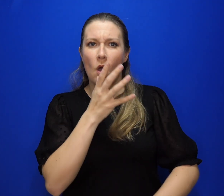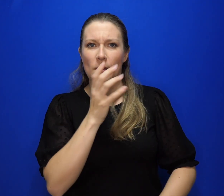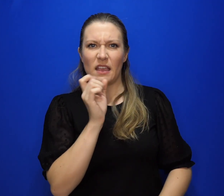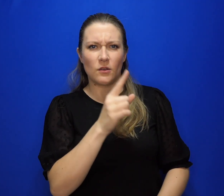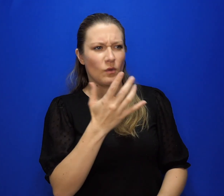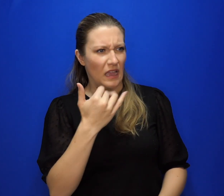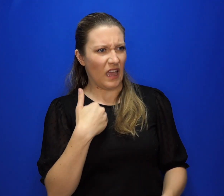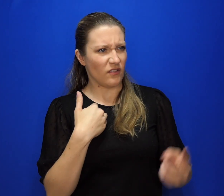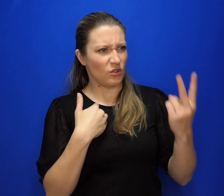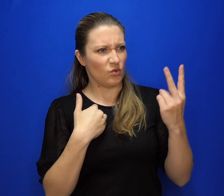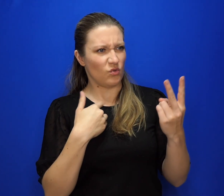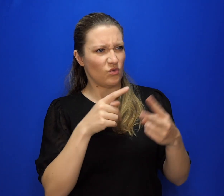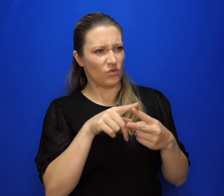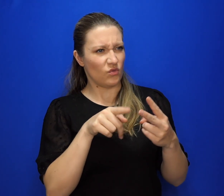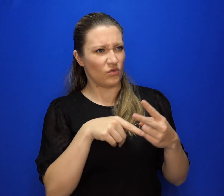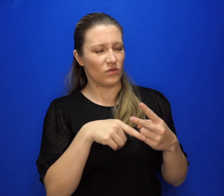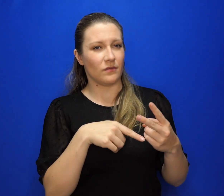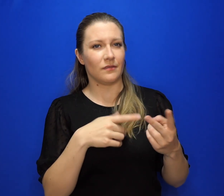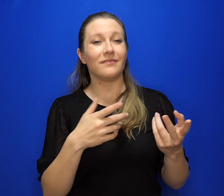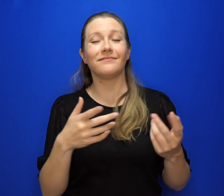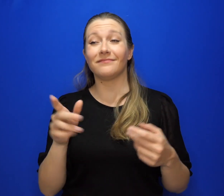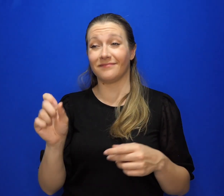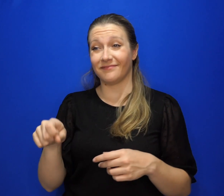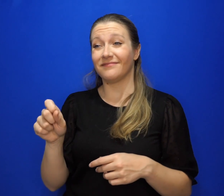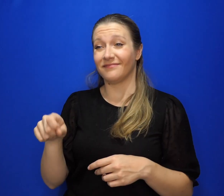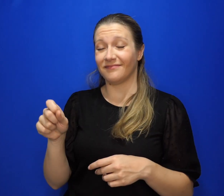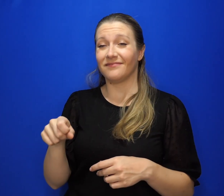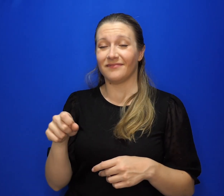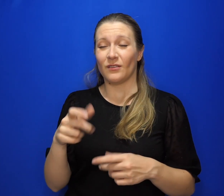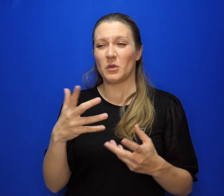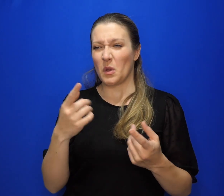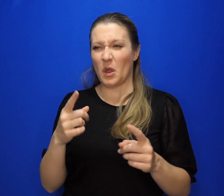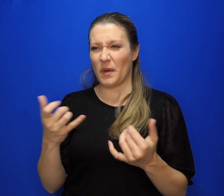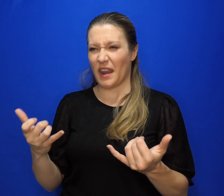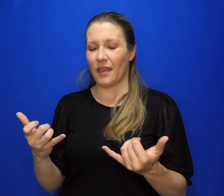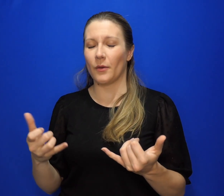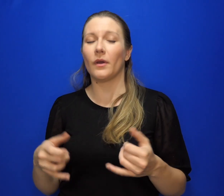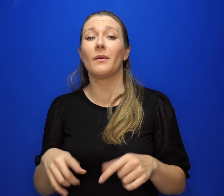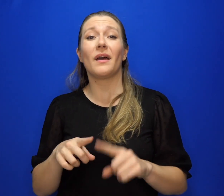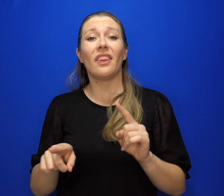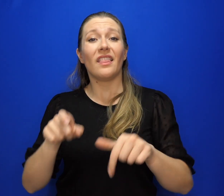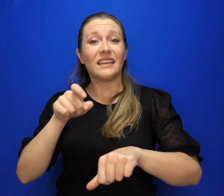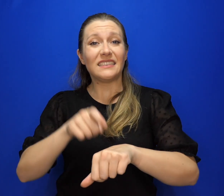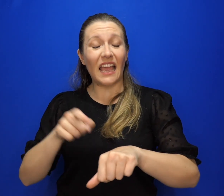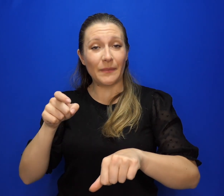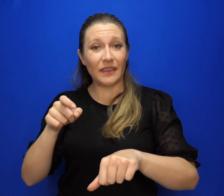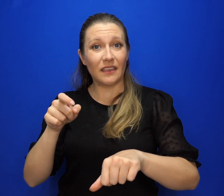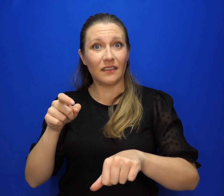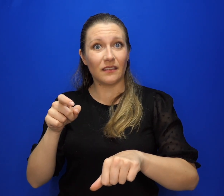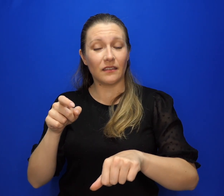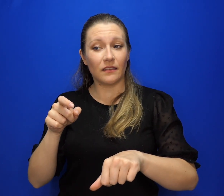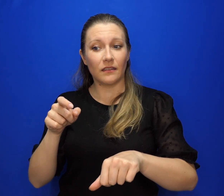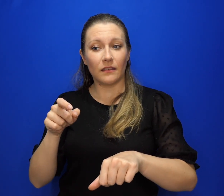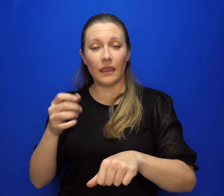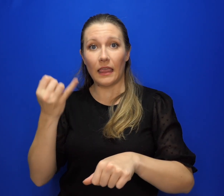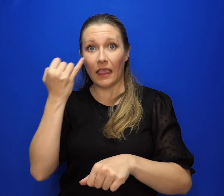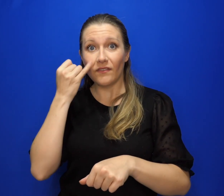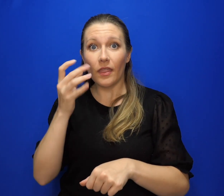going on right now? Yeah. What's going on right now? But just the timing of it, Jenny. Yeah. If the mom gets held up for 10 minutes